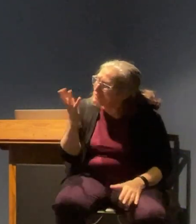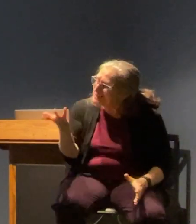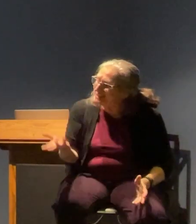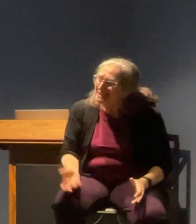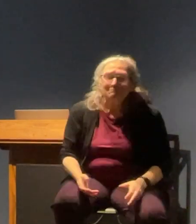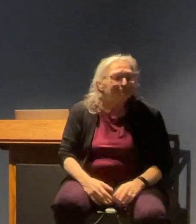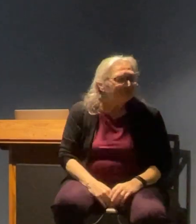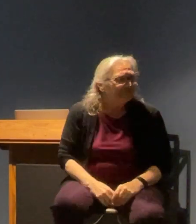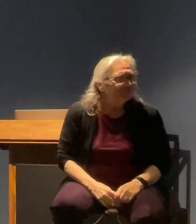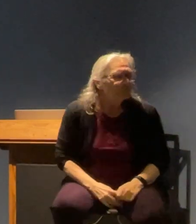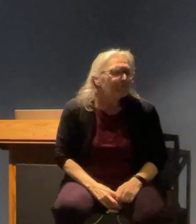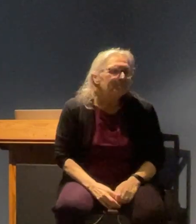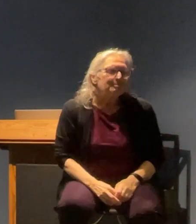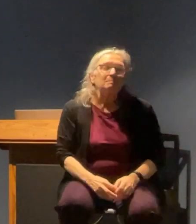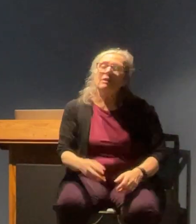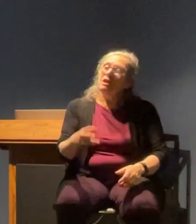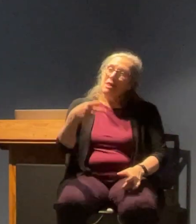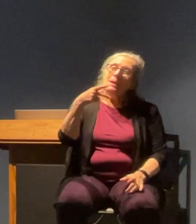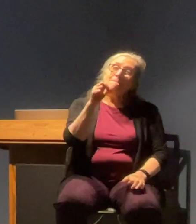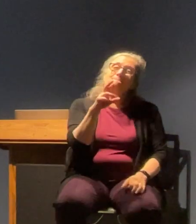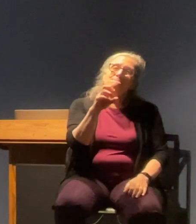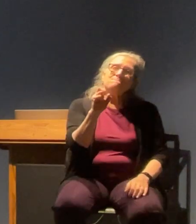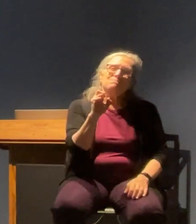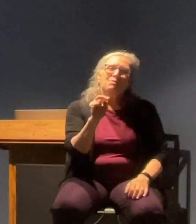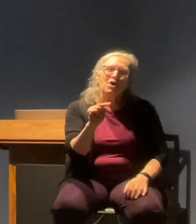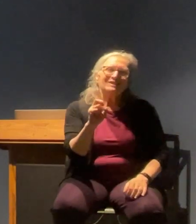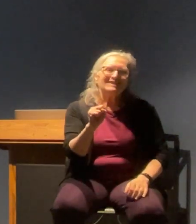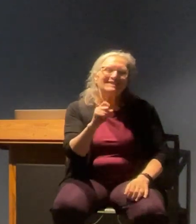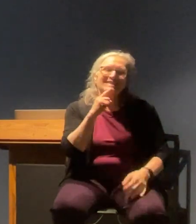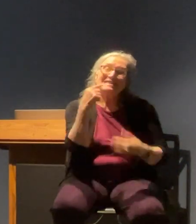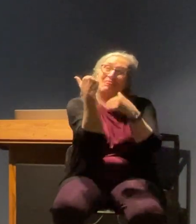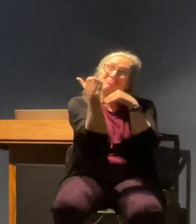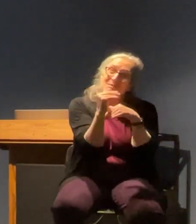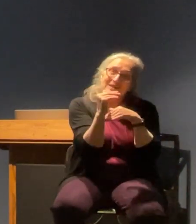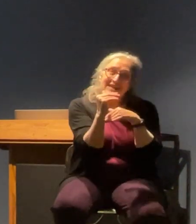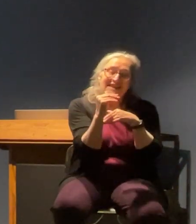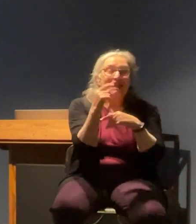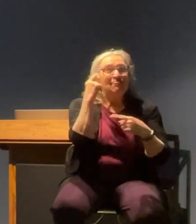experience? That Parsons is limited in thinking.